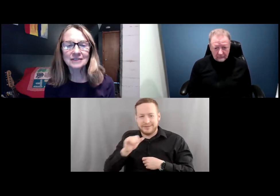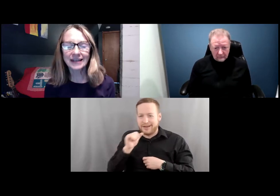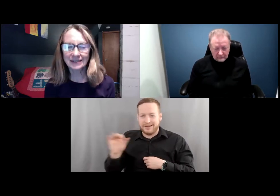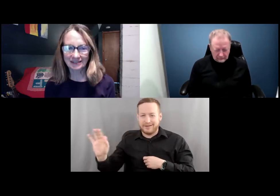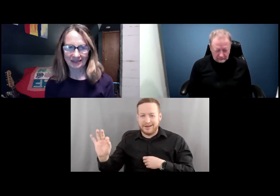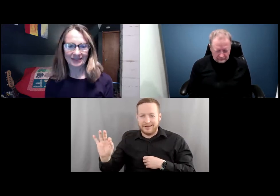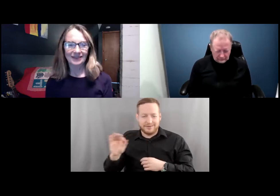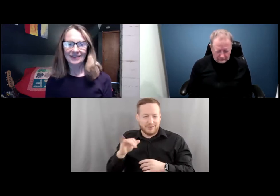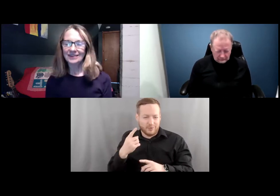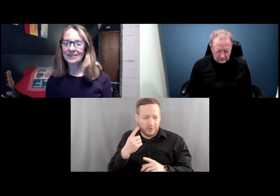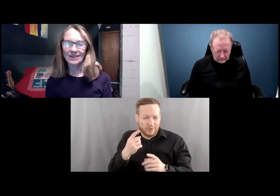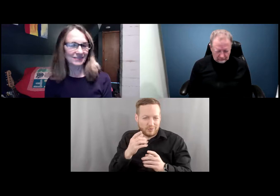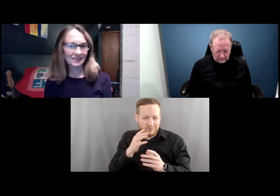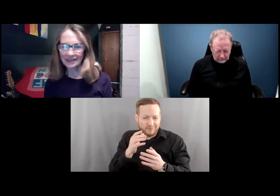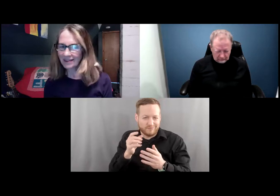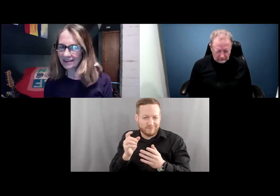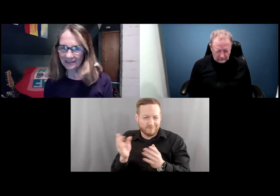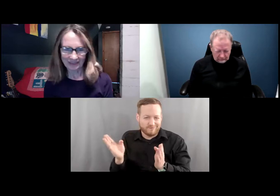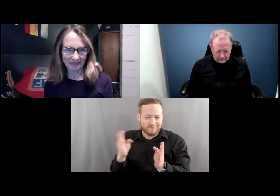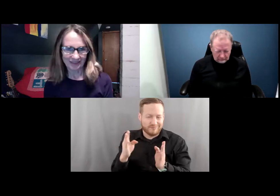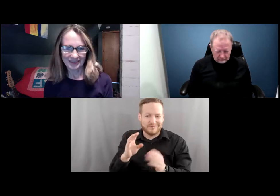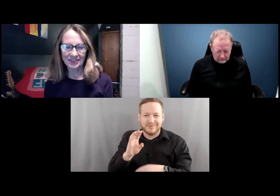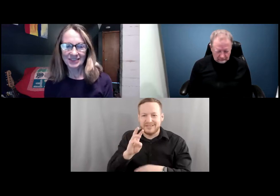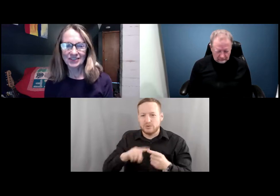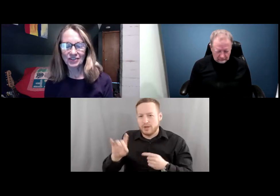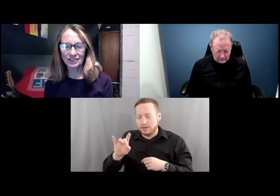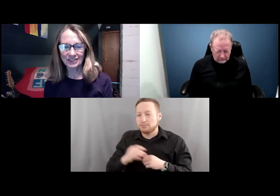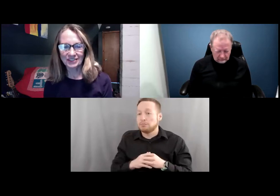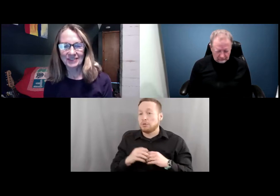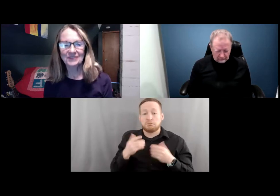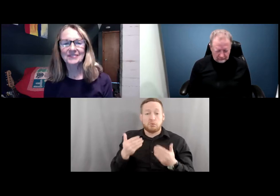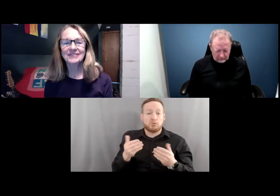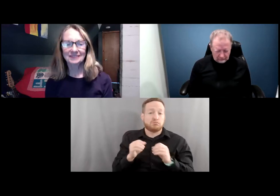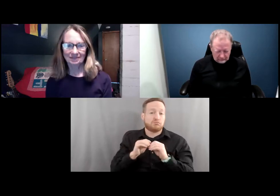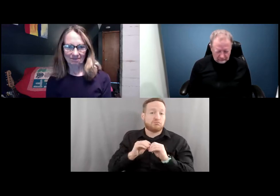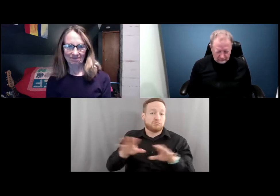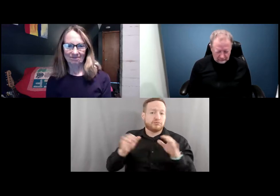6 to 8, not 6 to 9. So that's another change.